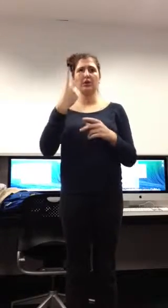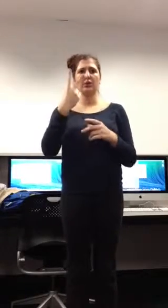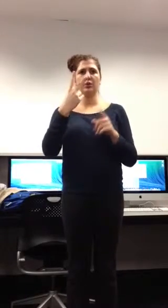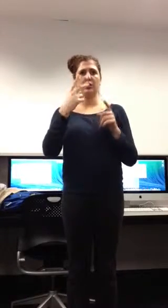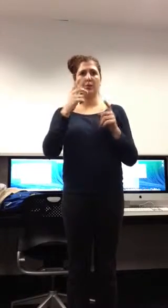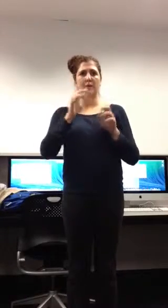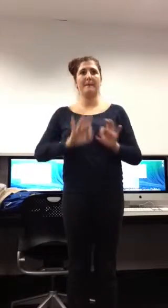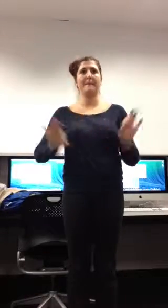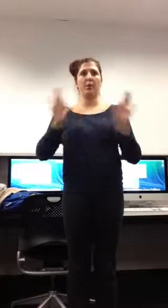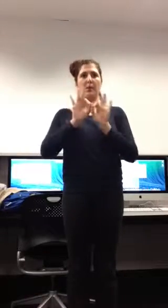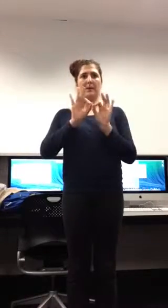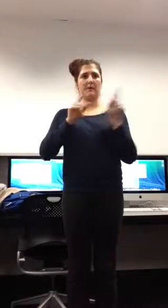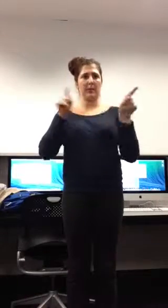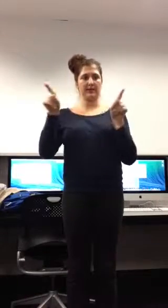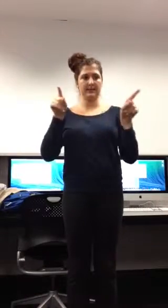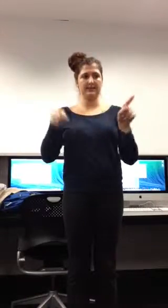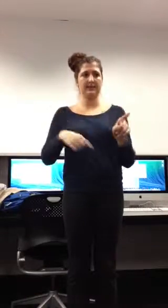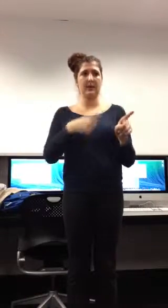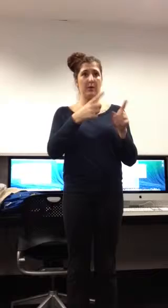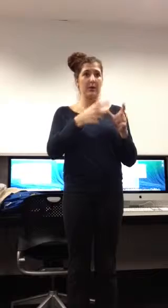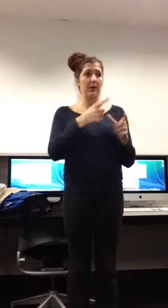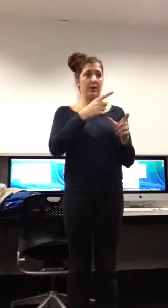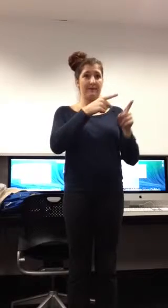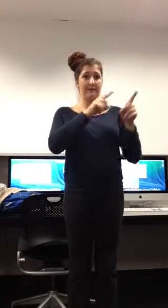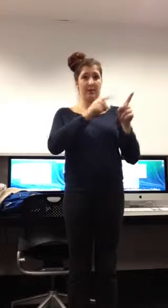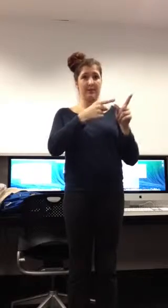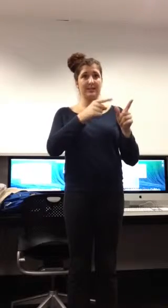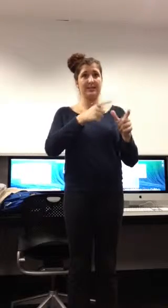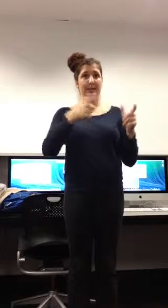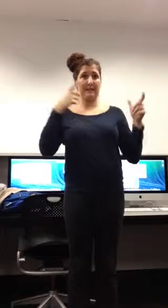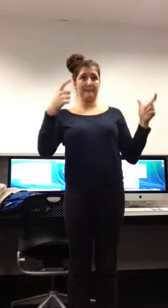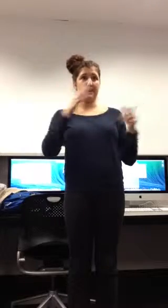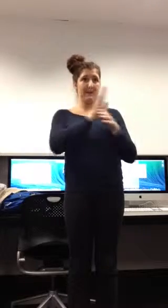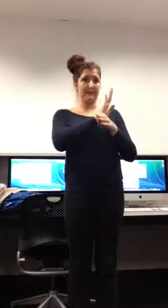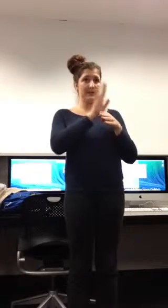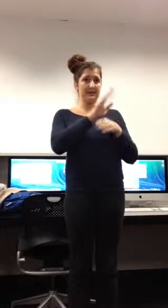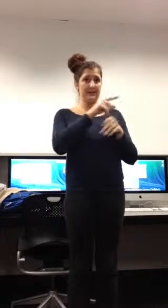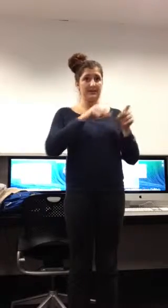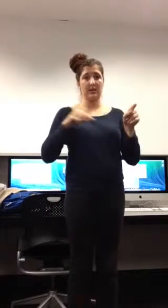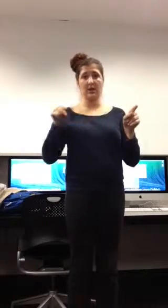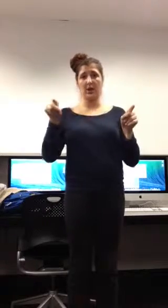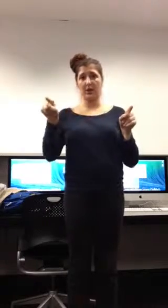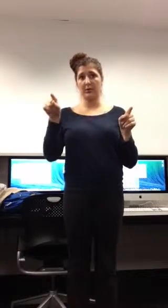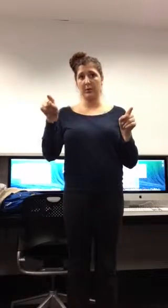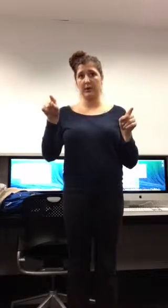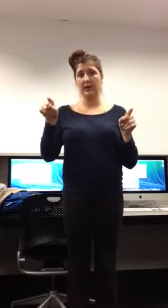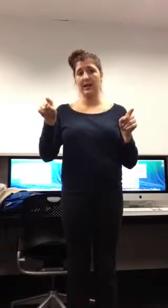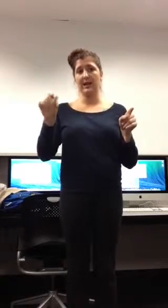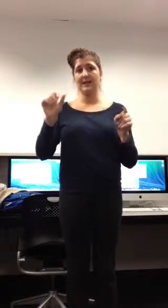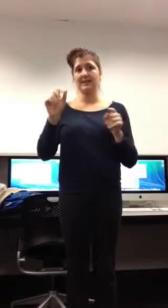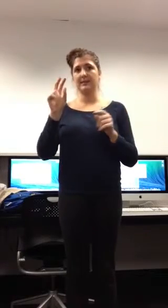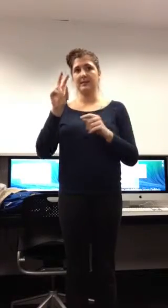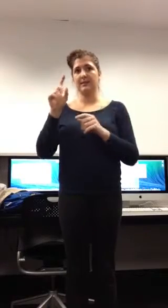at is the viewpoint of big business. The other viewpoint we're going to look at is the viewpoint of the American